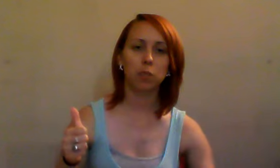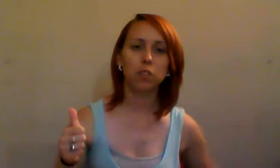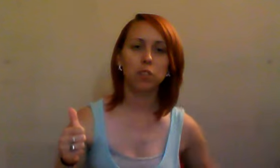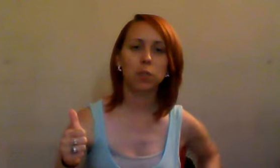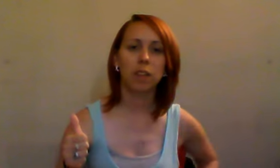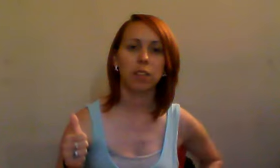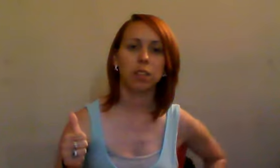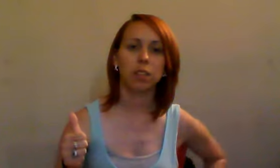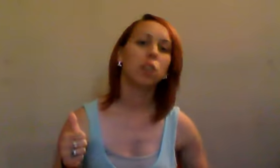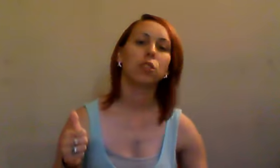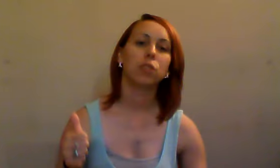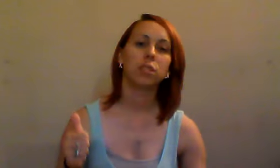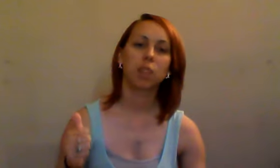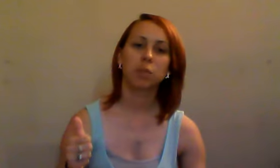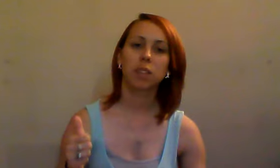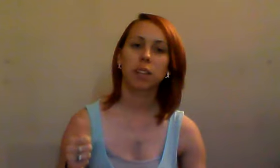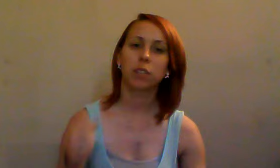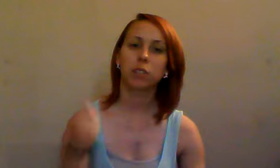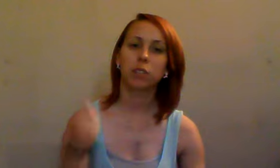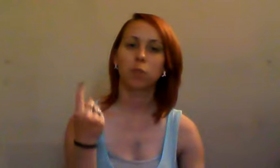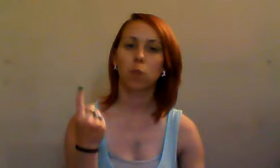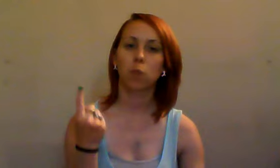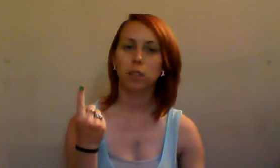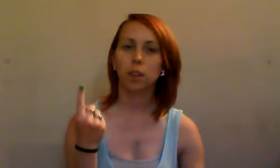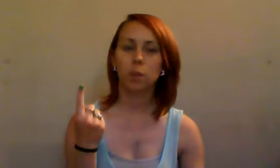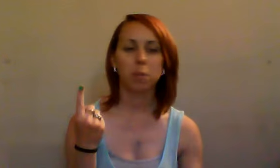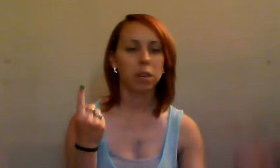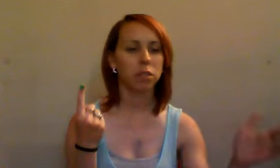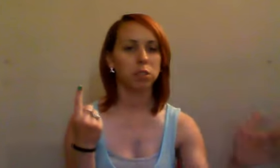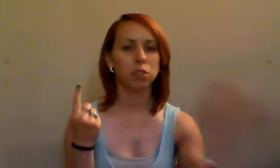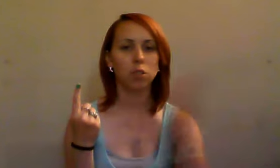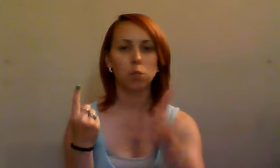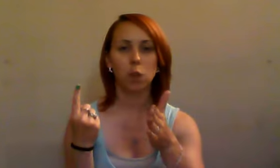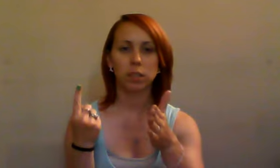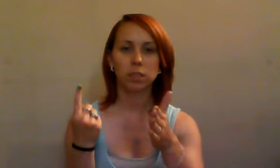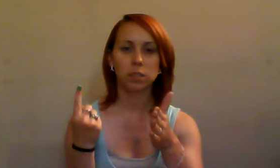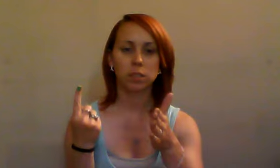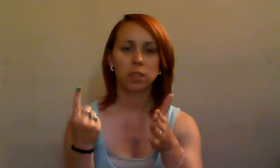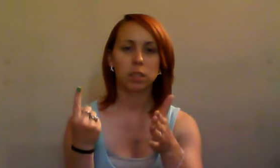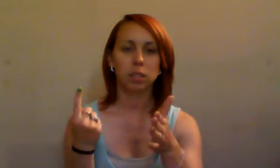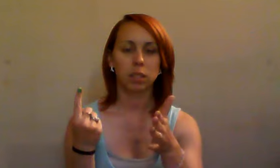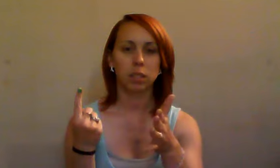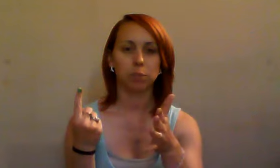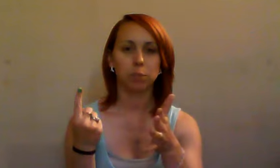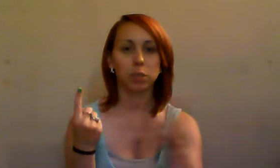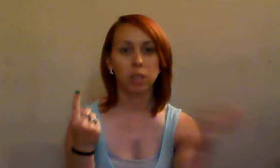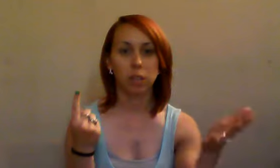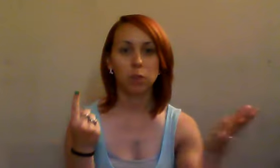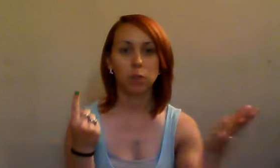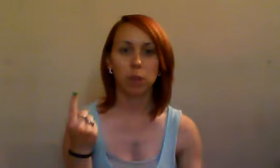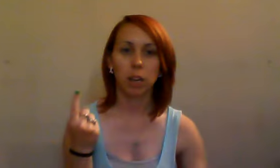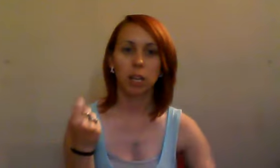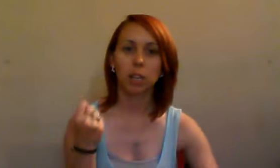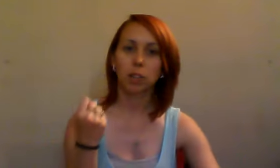to 11, you do the same sign that you did for 1, but because it's two ones put together when you're writing it, you're going to